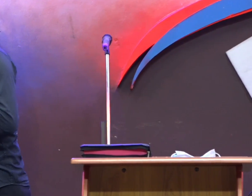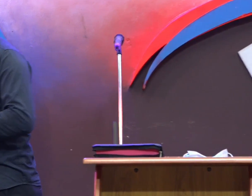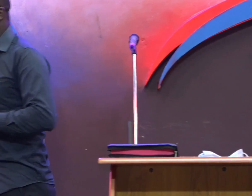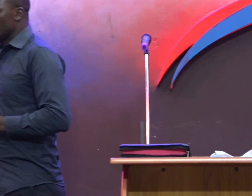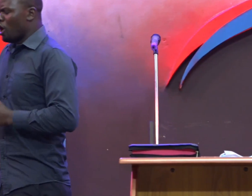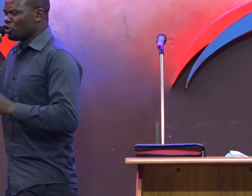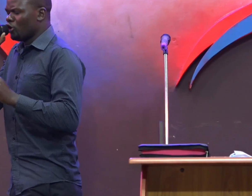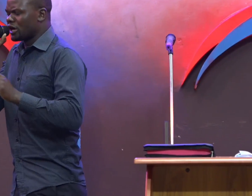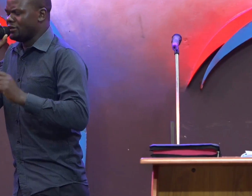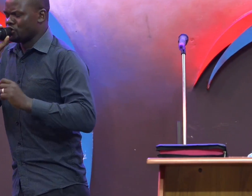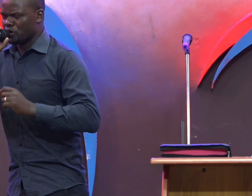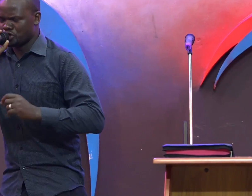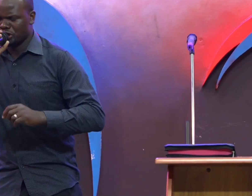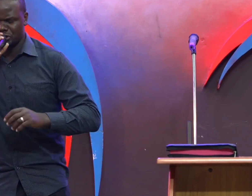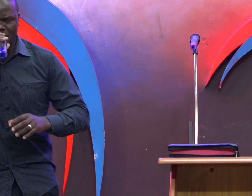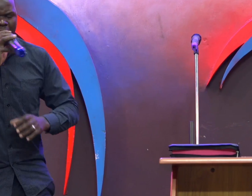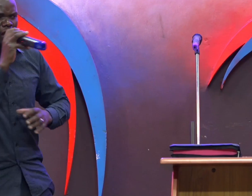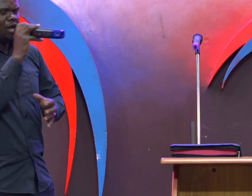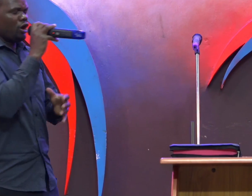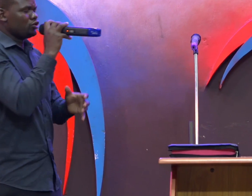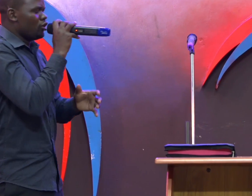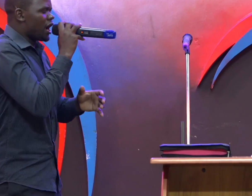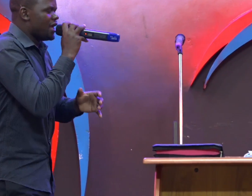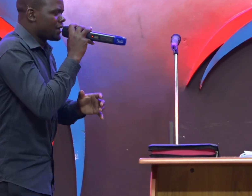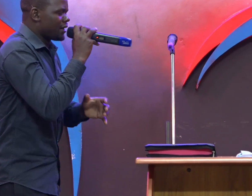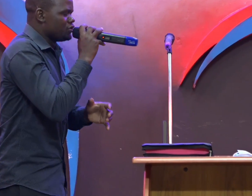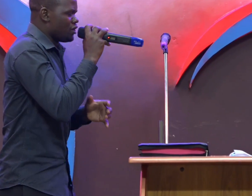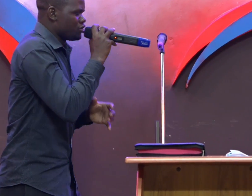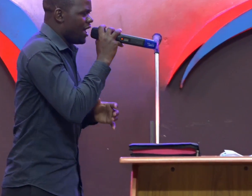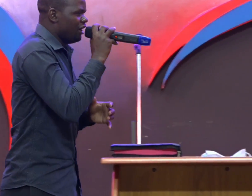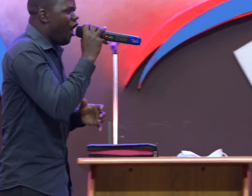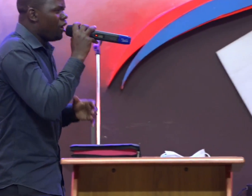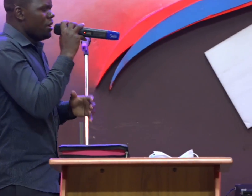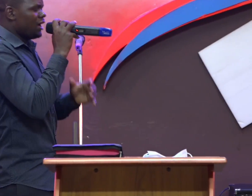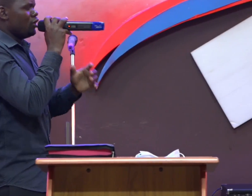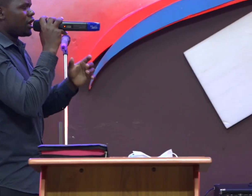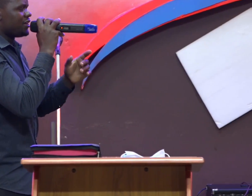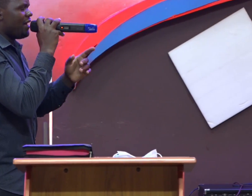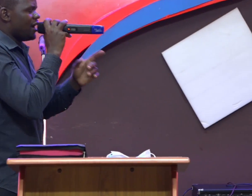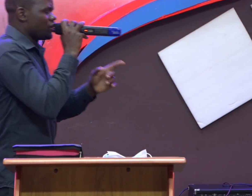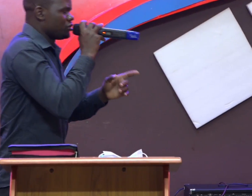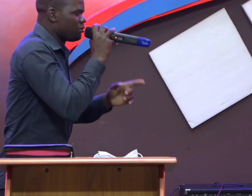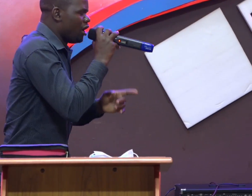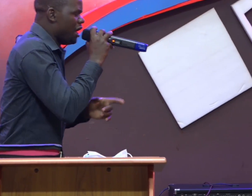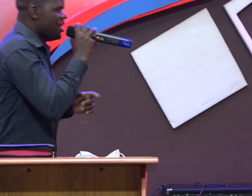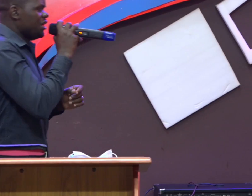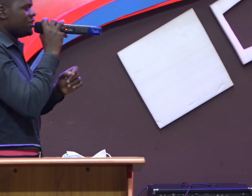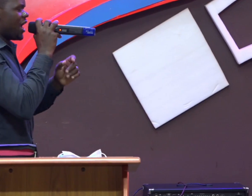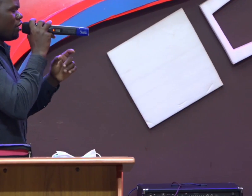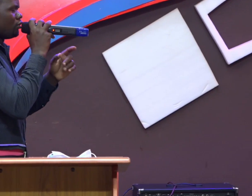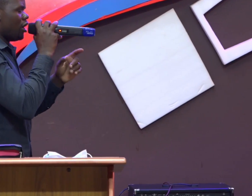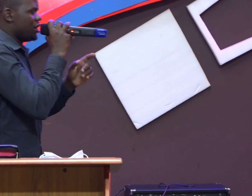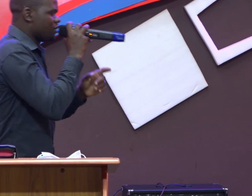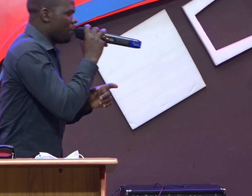help someone not to look at the situation today, not to look at the current situation, heaven Lord, but look at the heavenly King of glory,